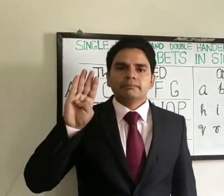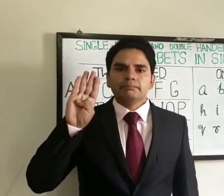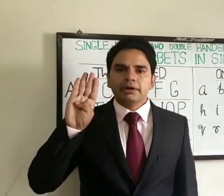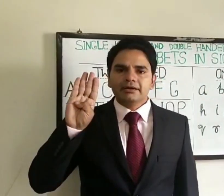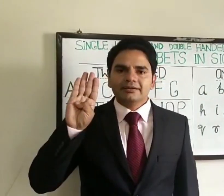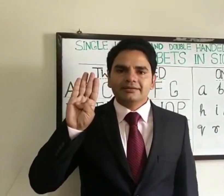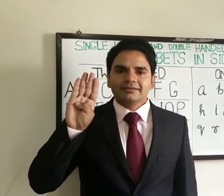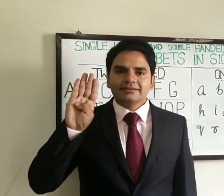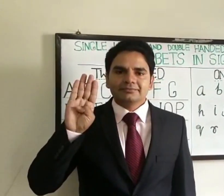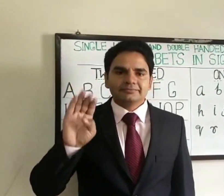B,